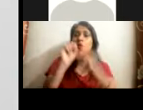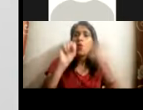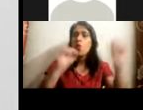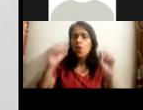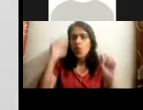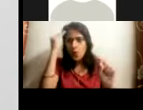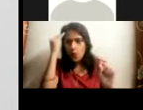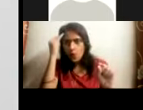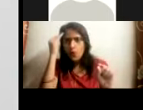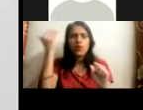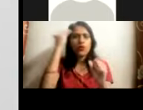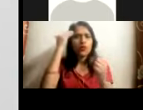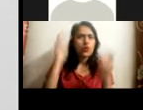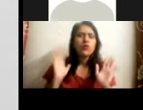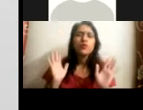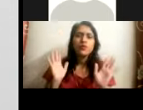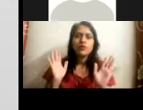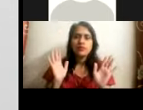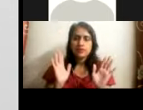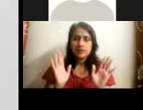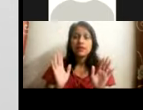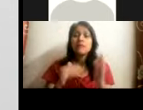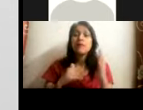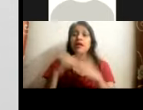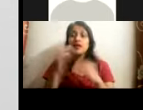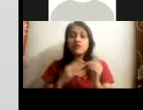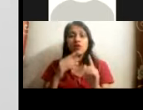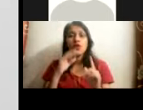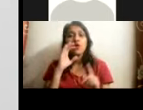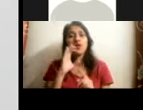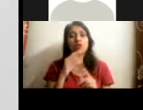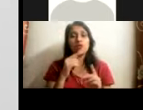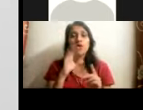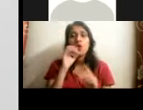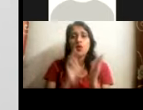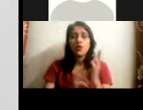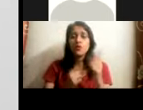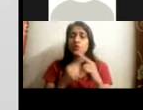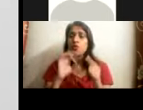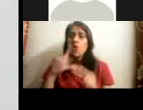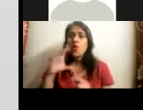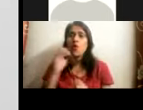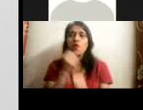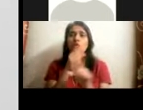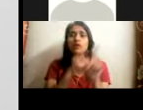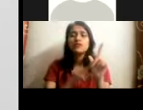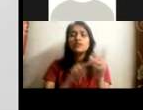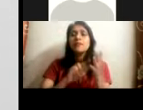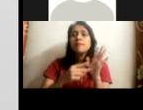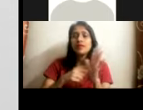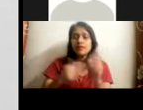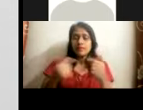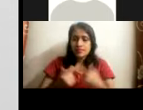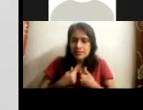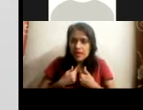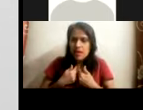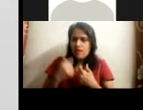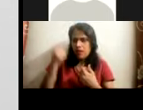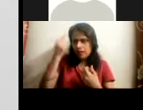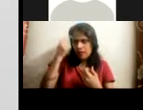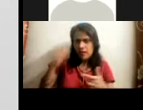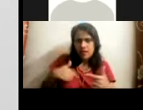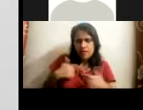know, whereas the constructionist ideology believe that whatever we know is our own construction. We humans